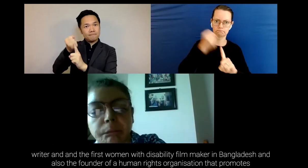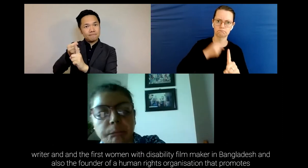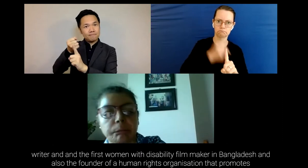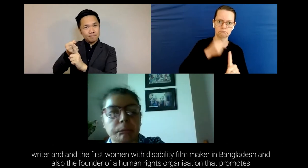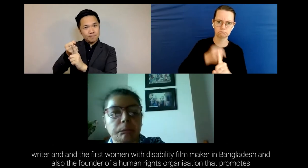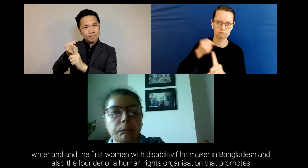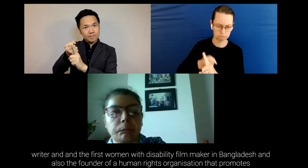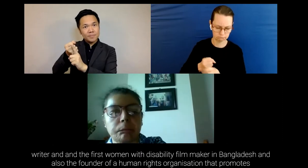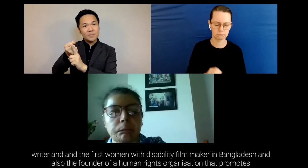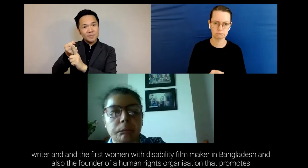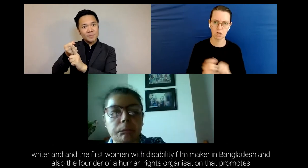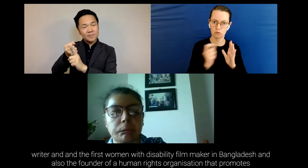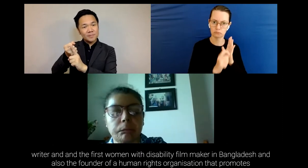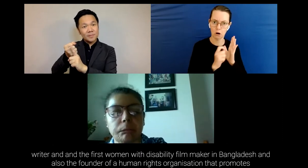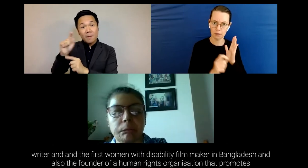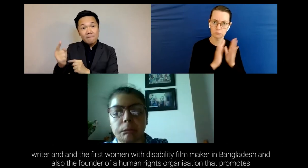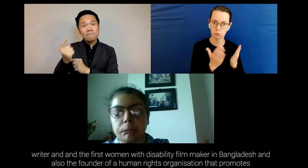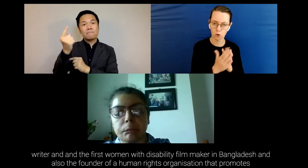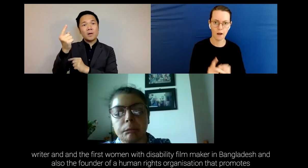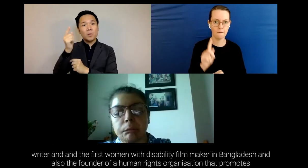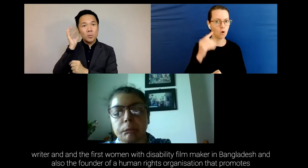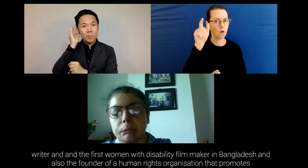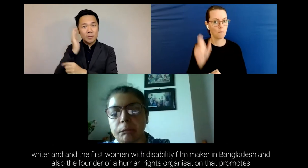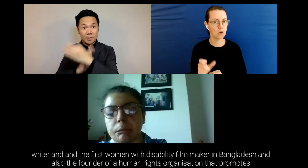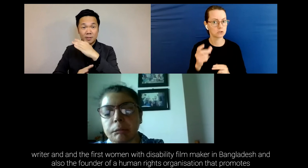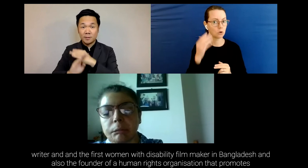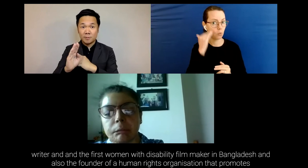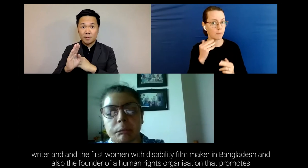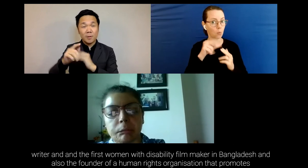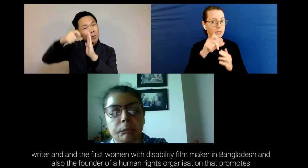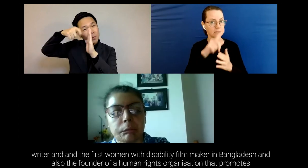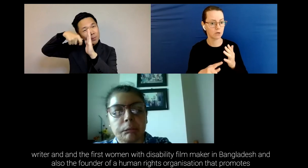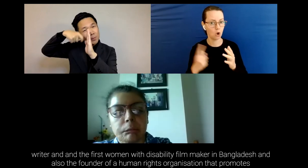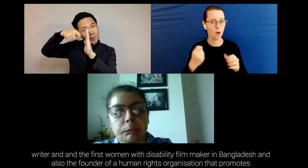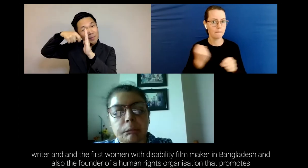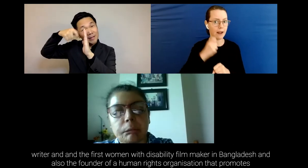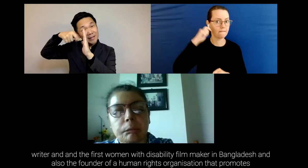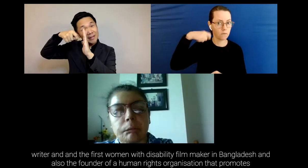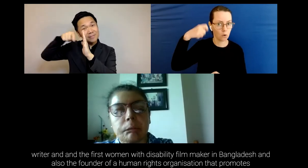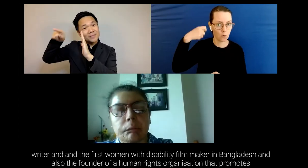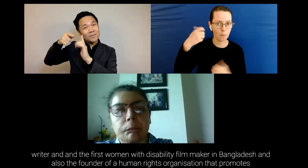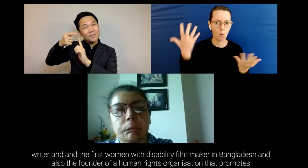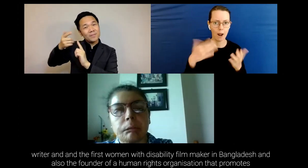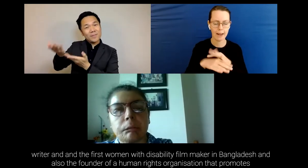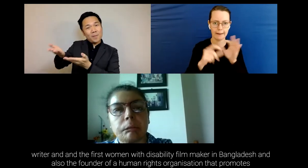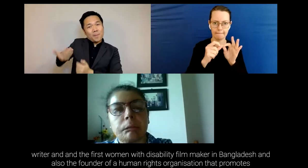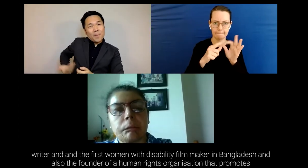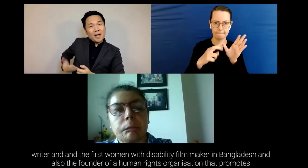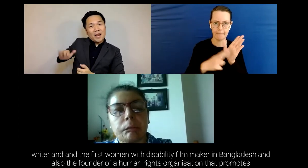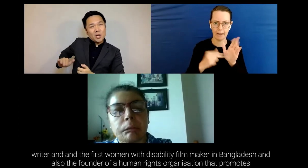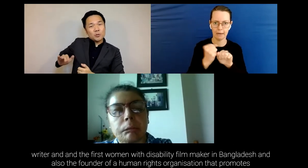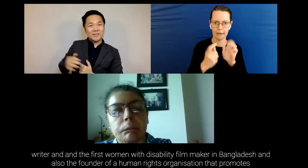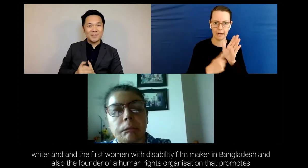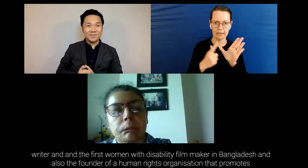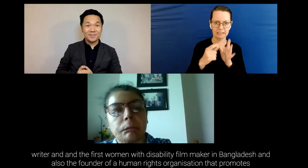writer, and the first woman with disability filmmaker in Bangladesh. She's also the founder